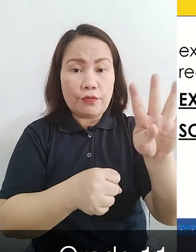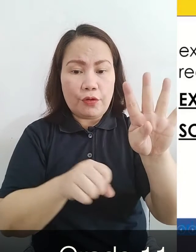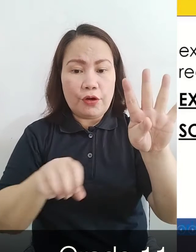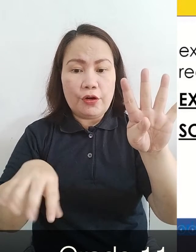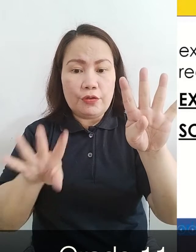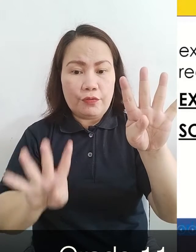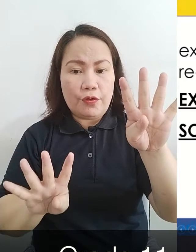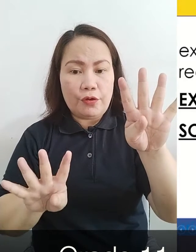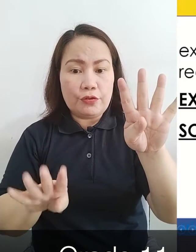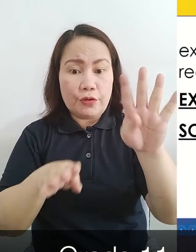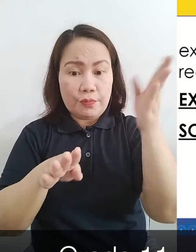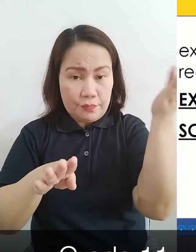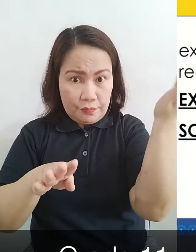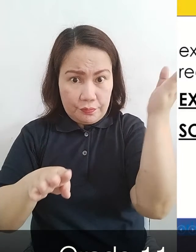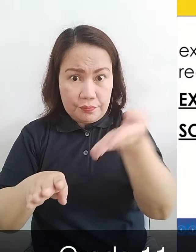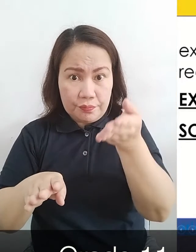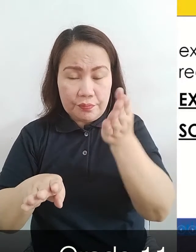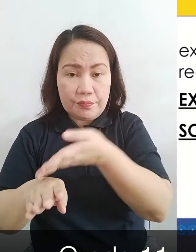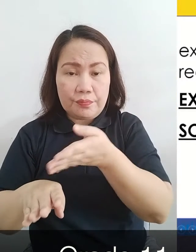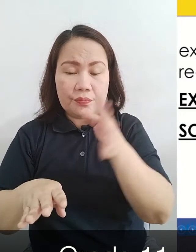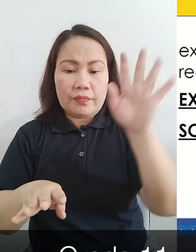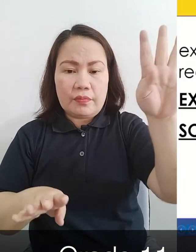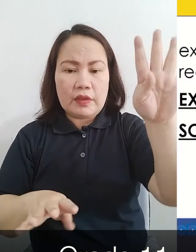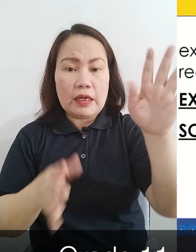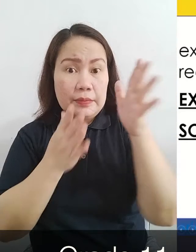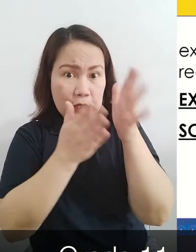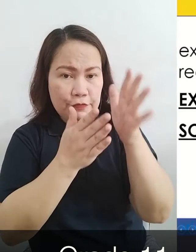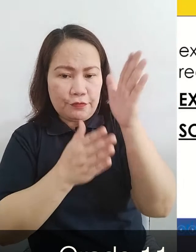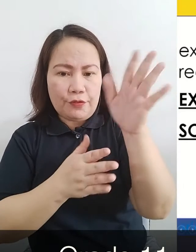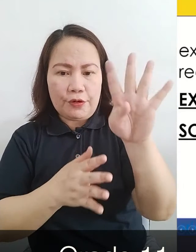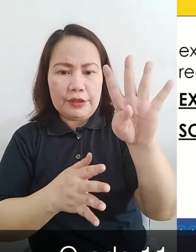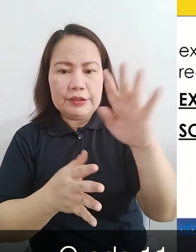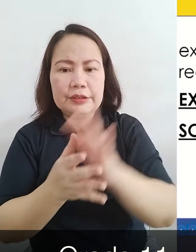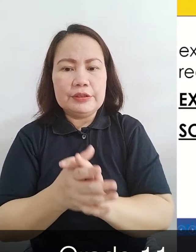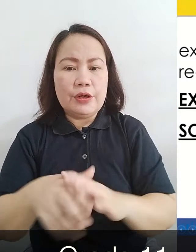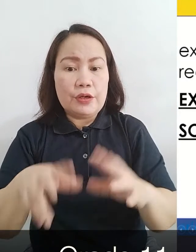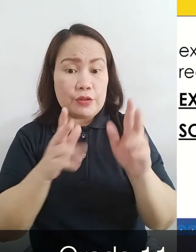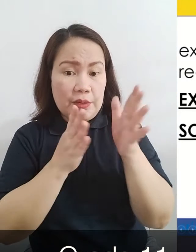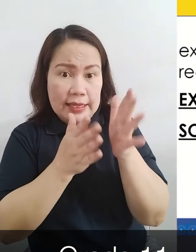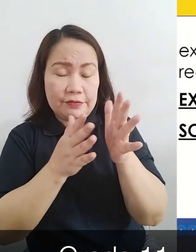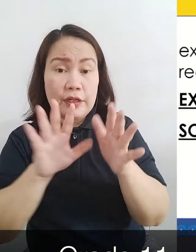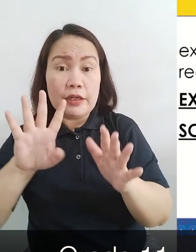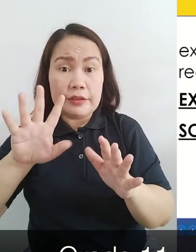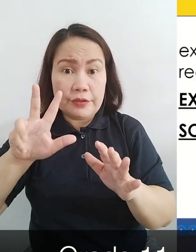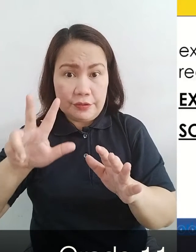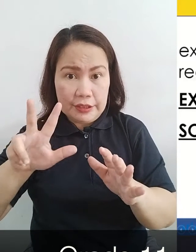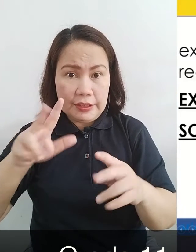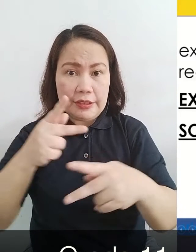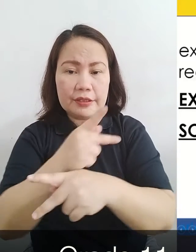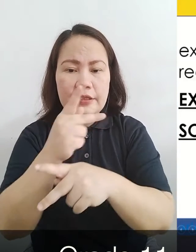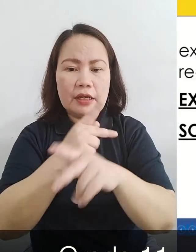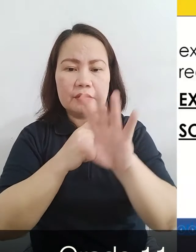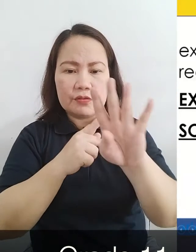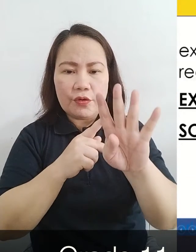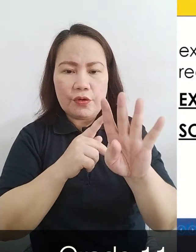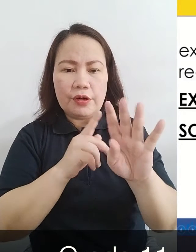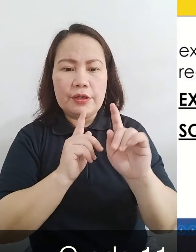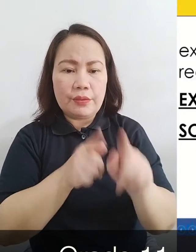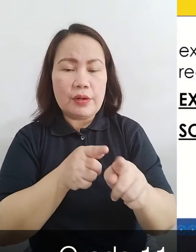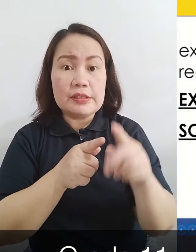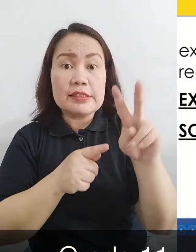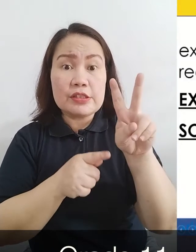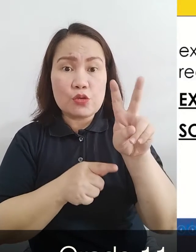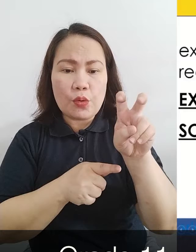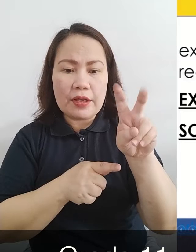So, therefore, the final answer is 3 times 4, 12 over 7.